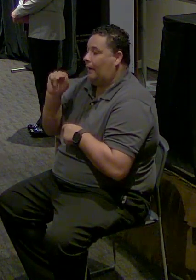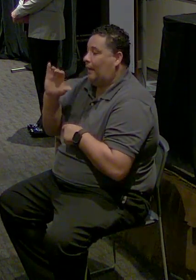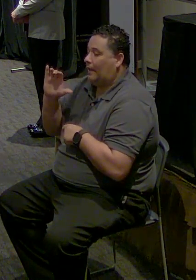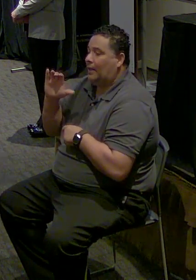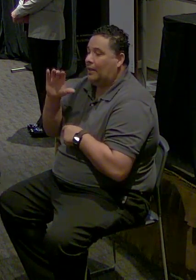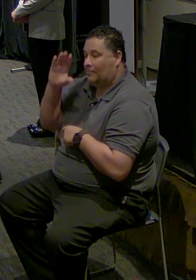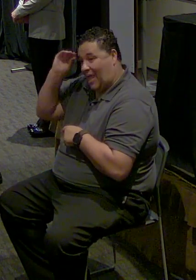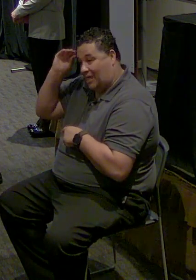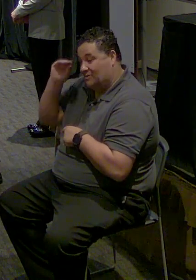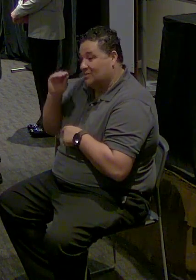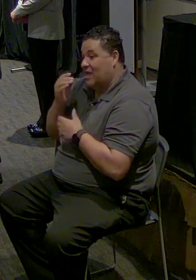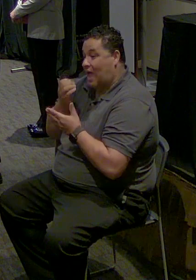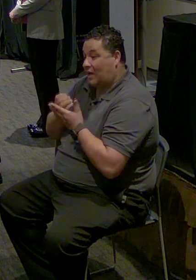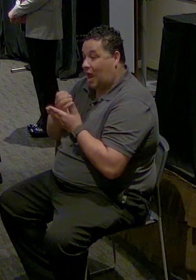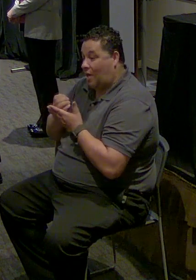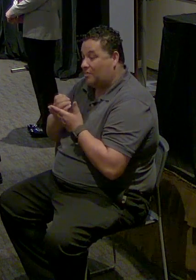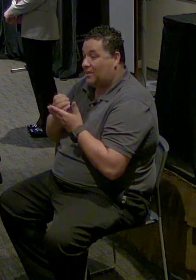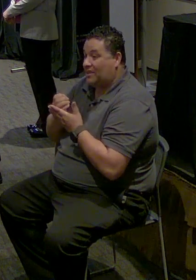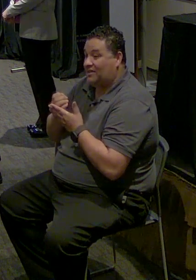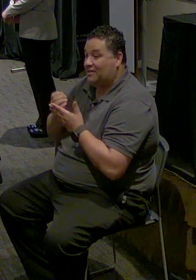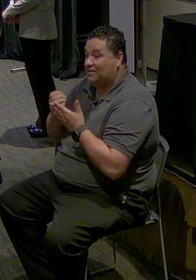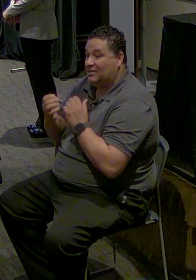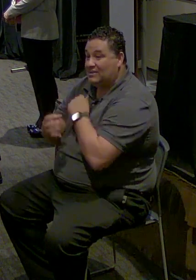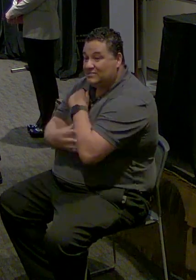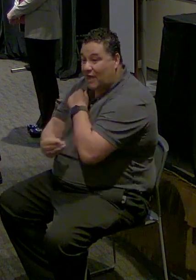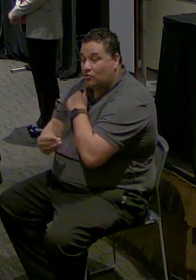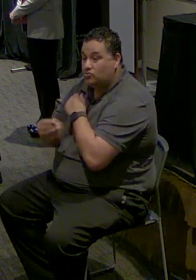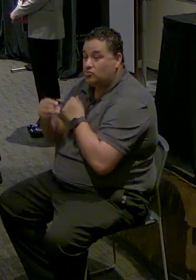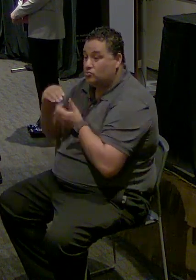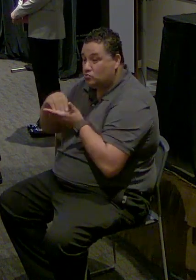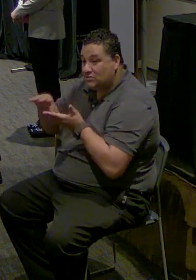economically disadvantaged students, the gap's even wider.